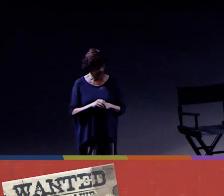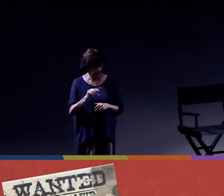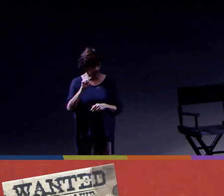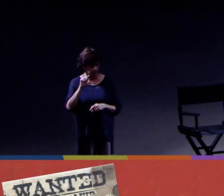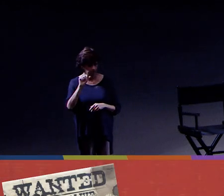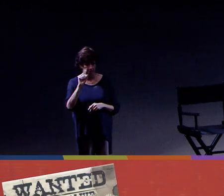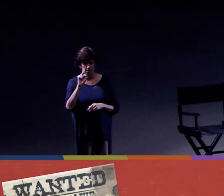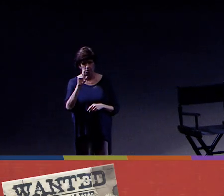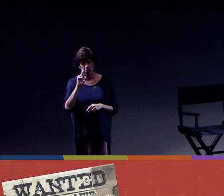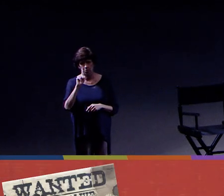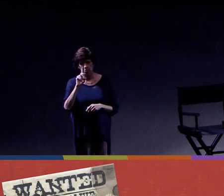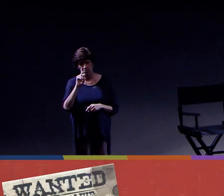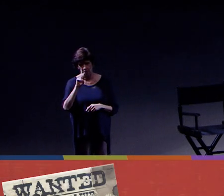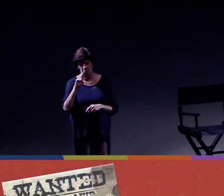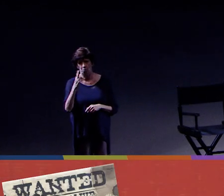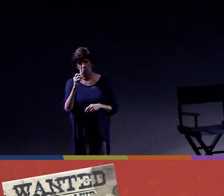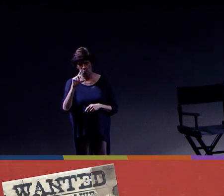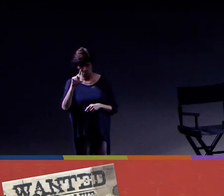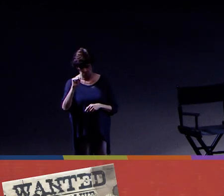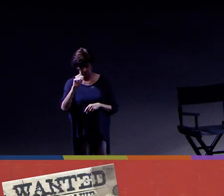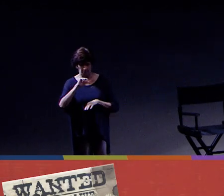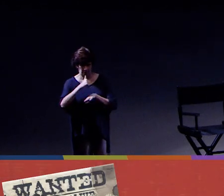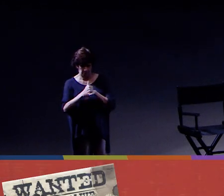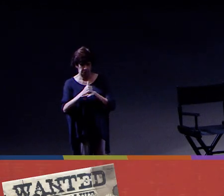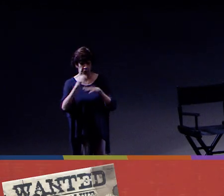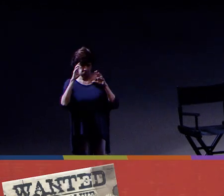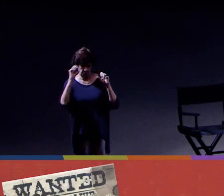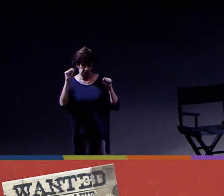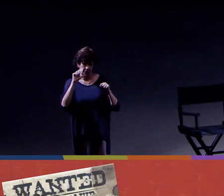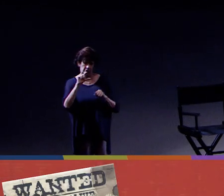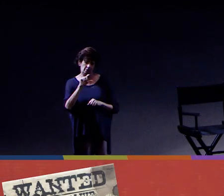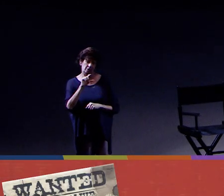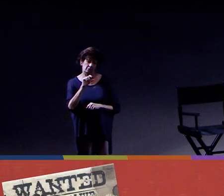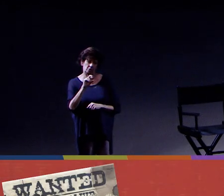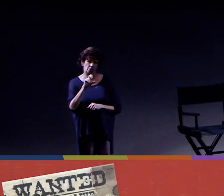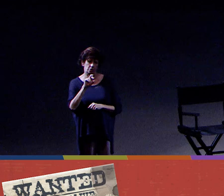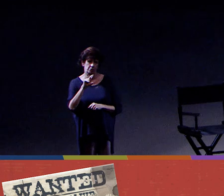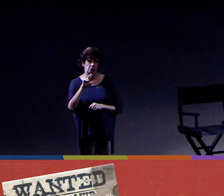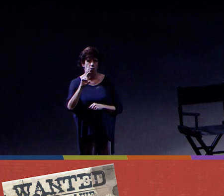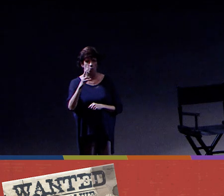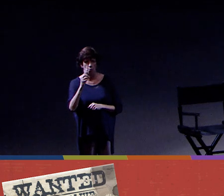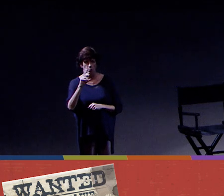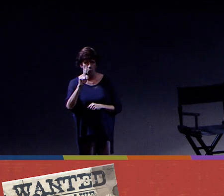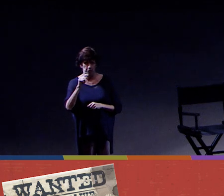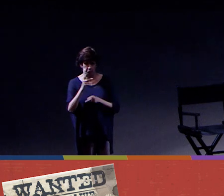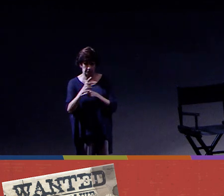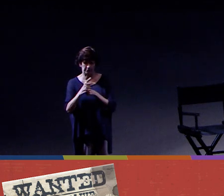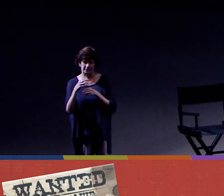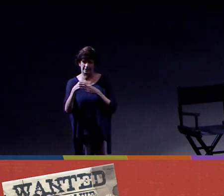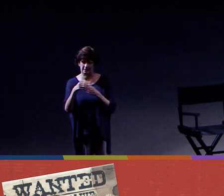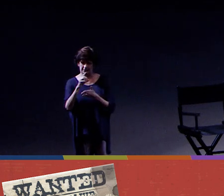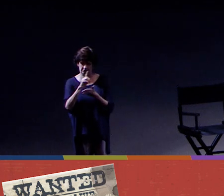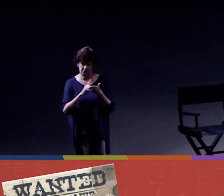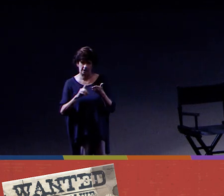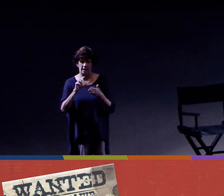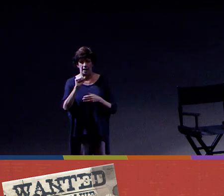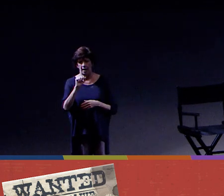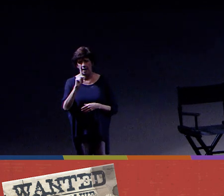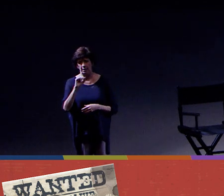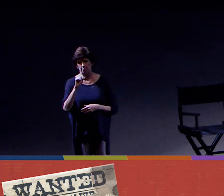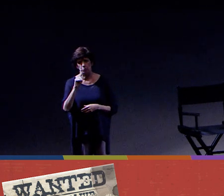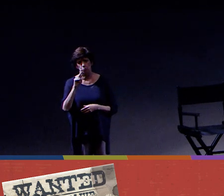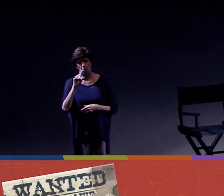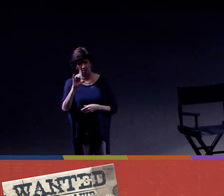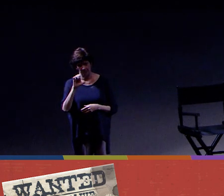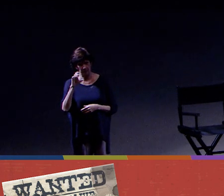Garner Holt. So he is the founder and president of Garner Holt Production. He is a leading designer of animatronics for theme